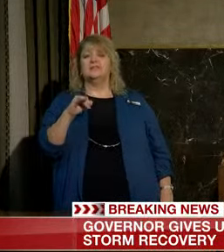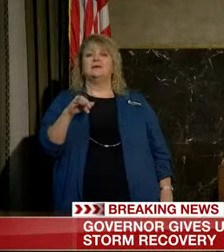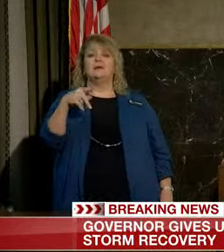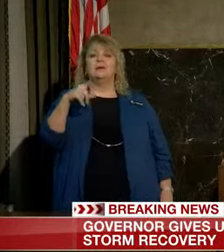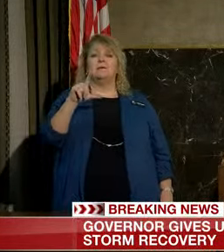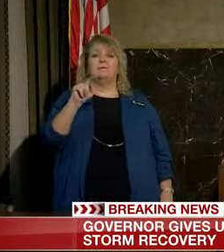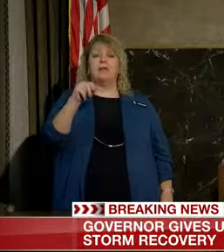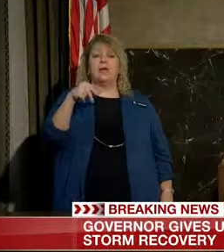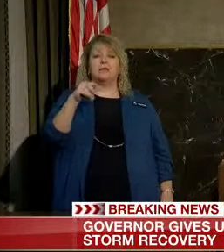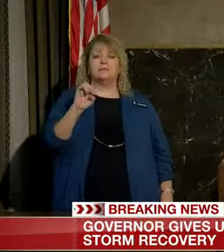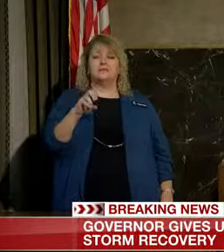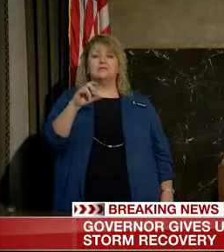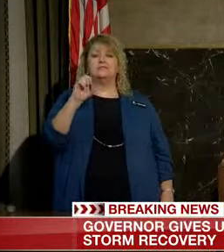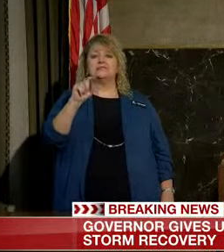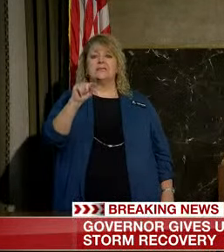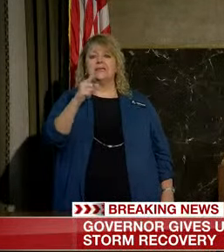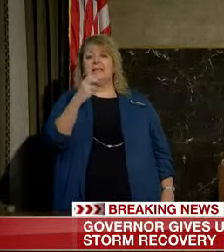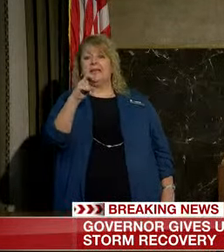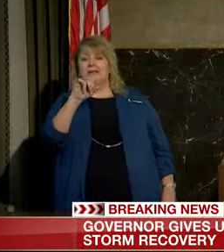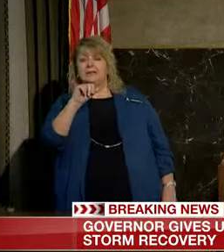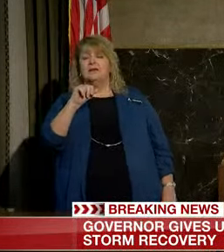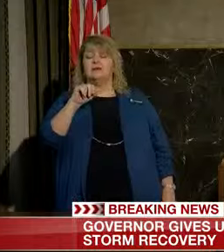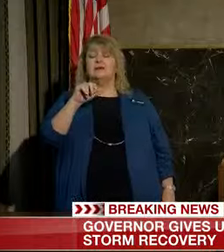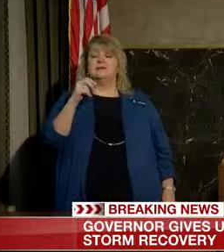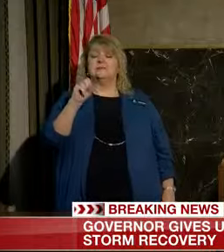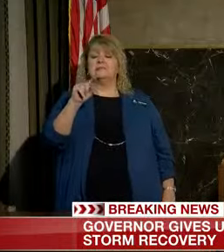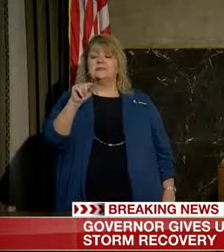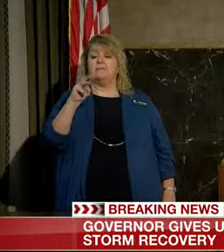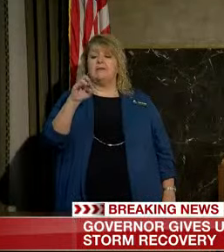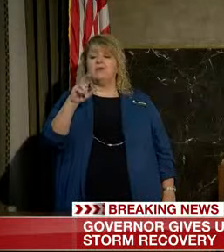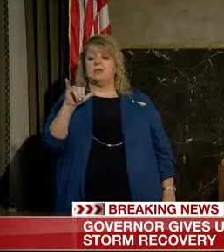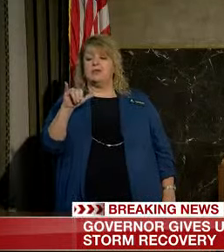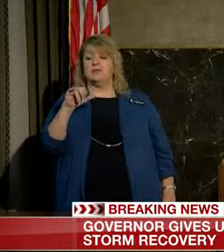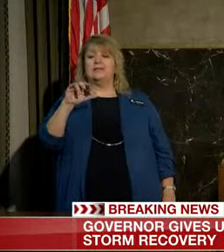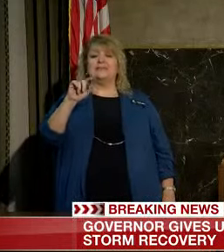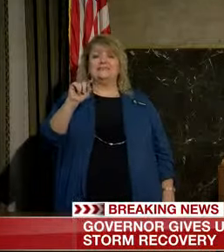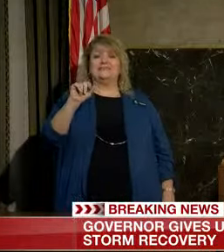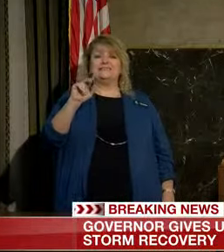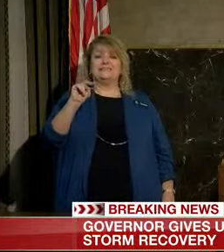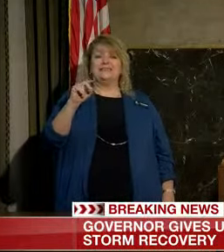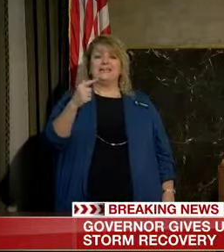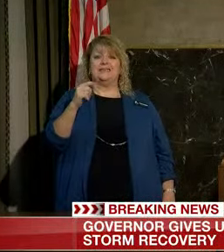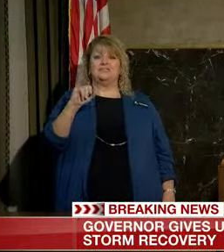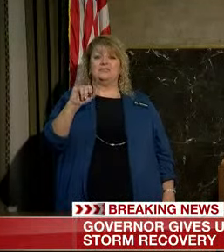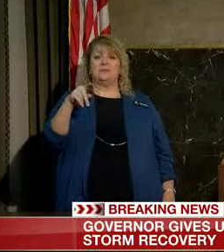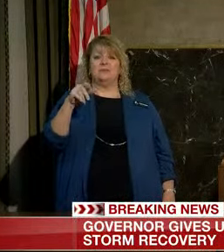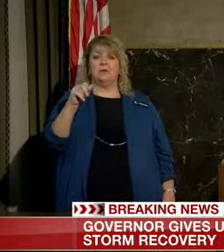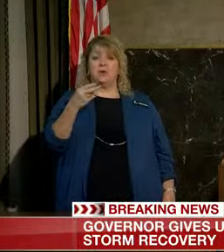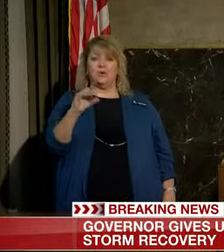Helena, St. Mary, Tangipahoa, and Lower St. Martin.